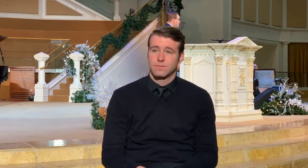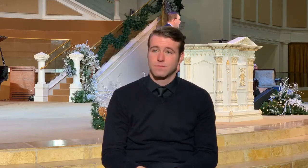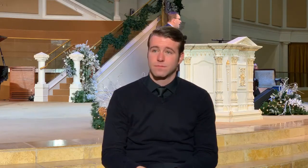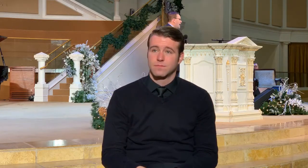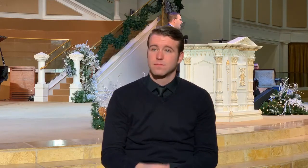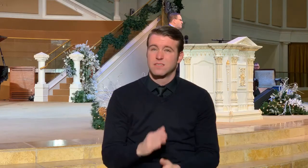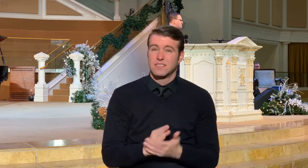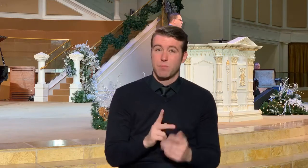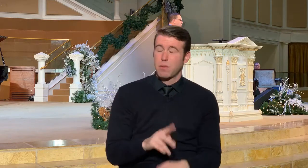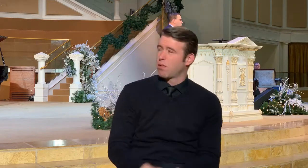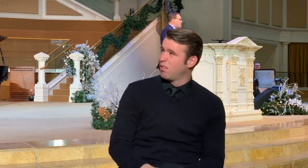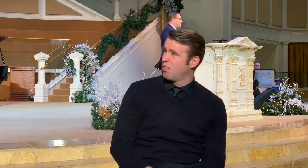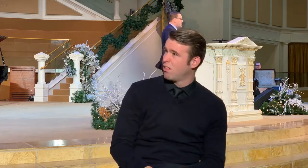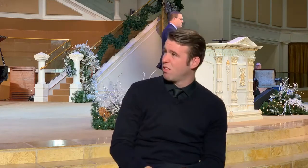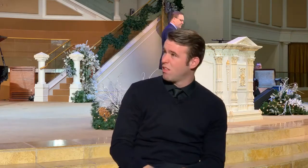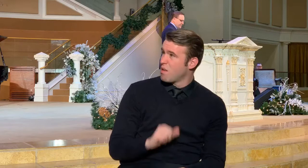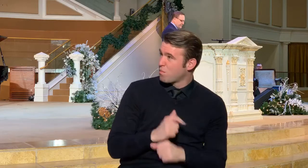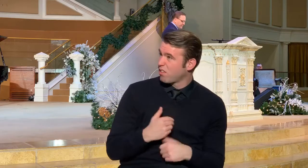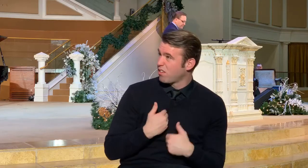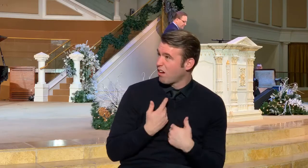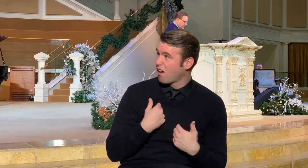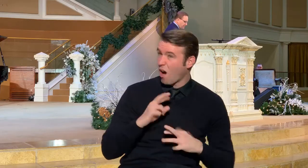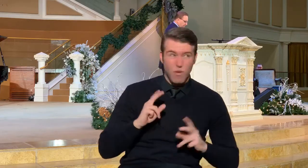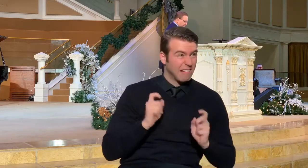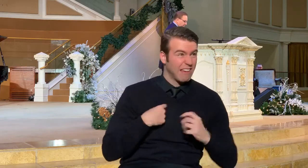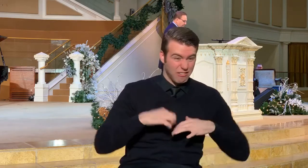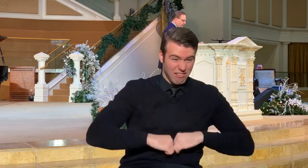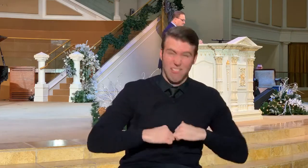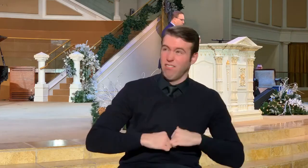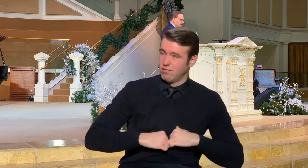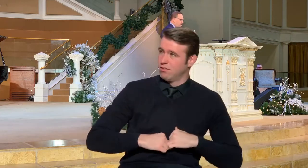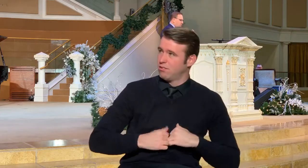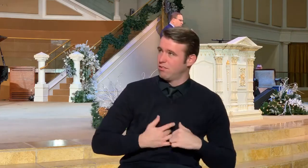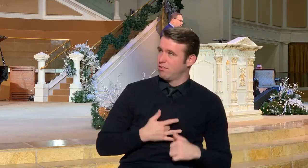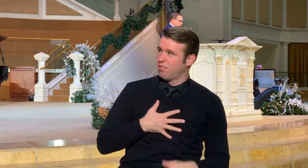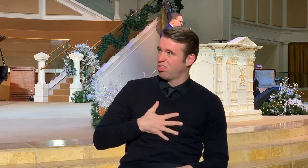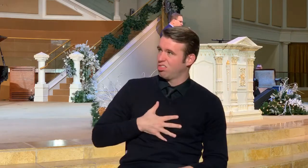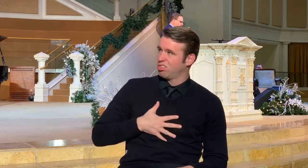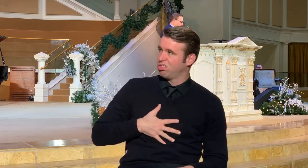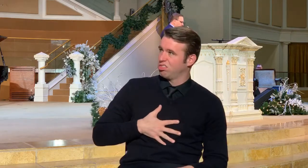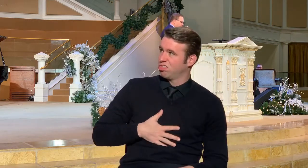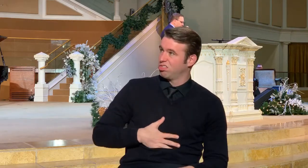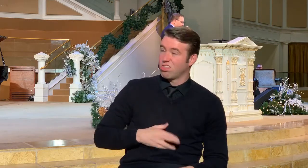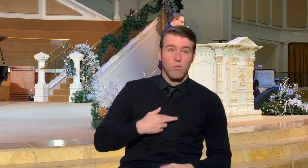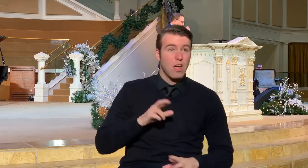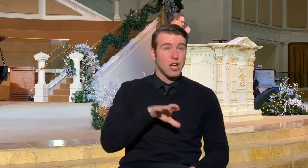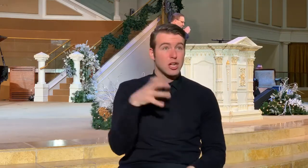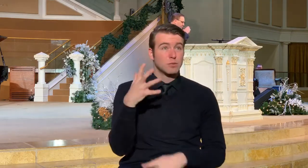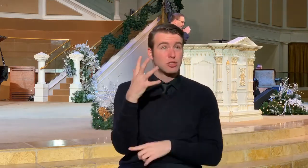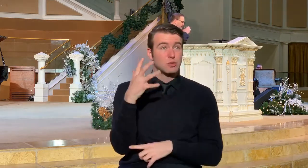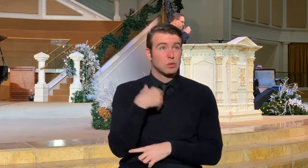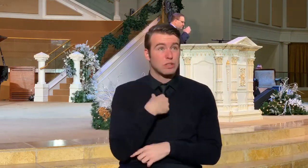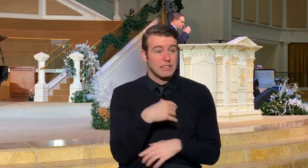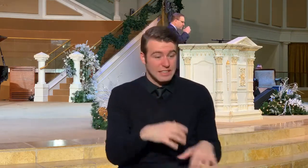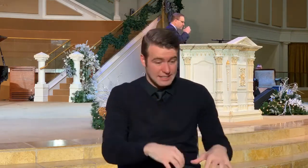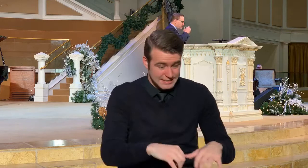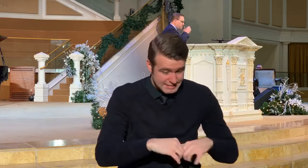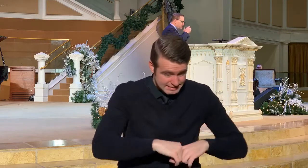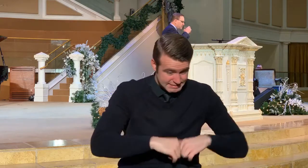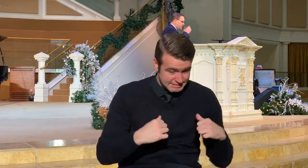Brother Young, I was wanting to open gifts. I was wanting to go to the Christmas tree and drink